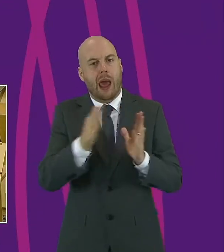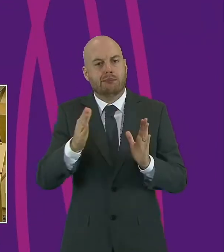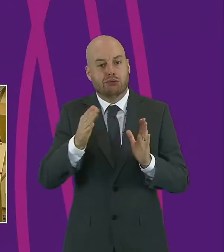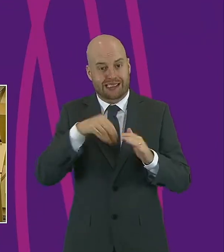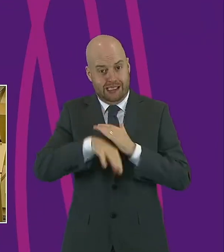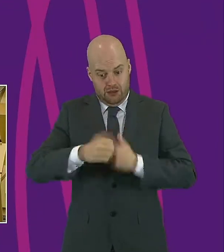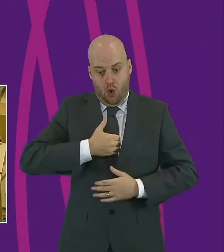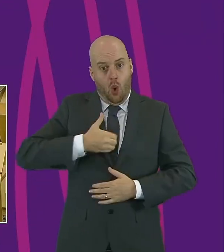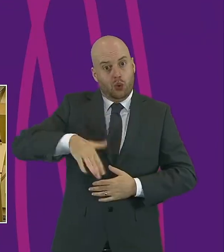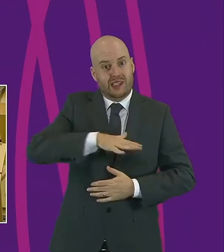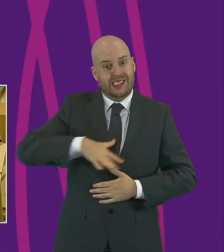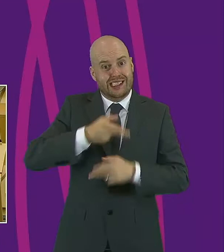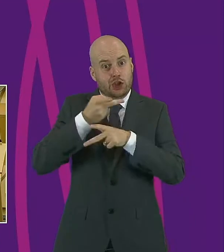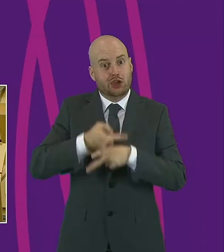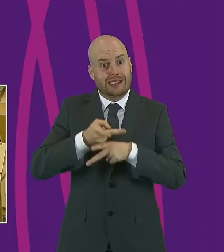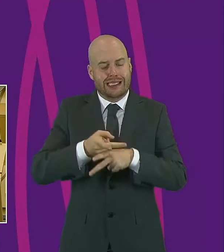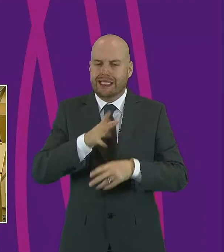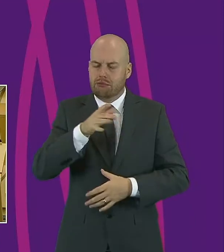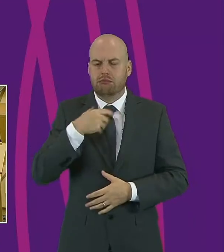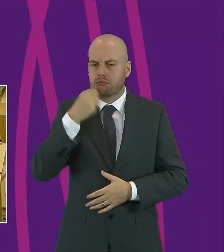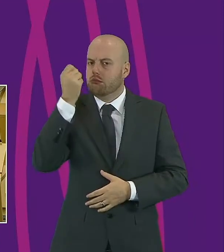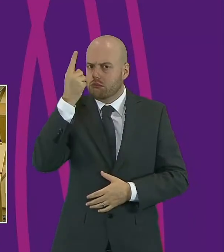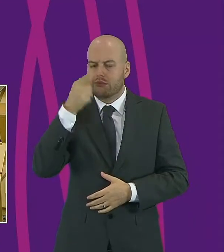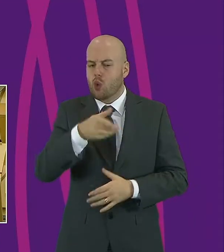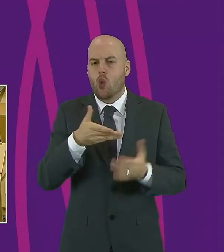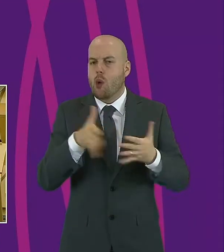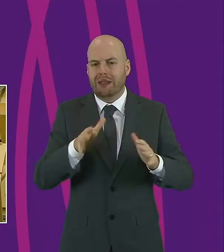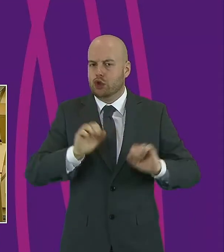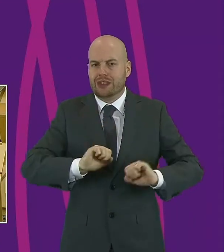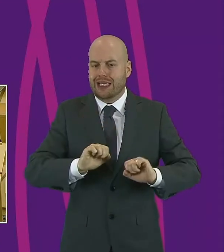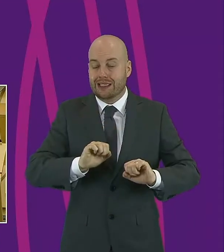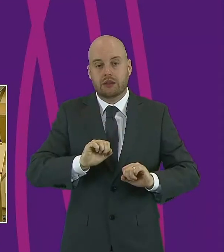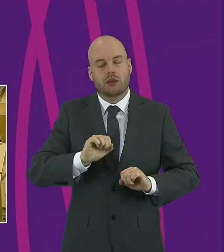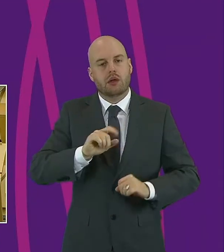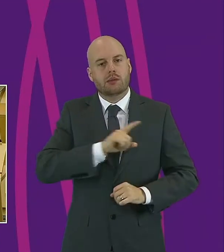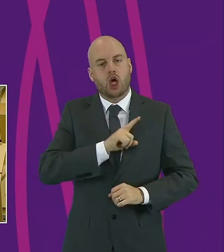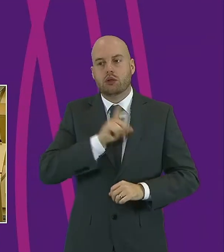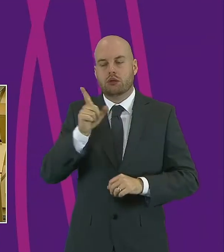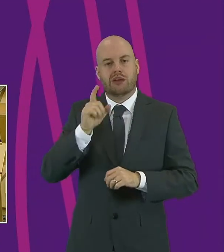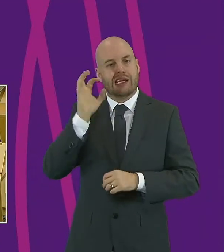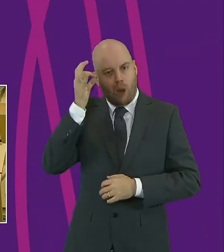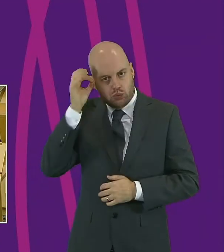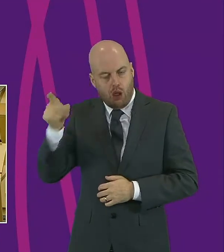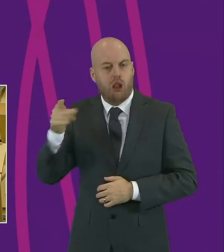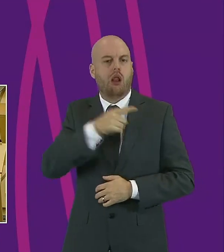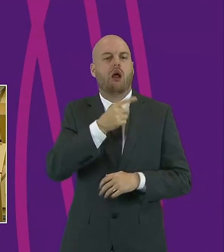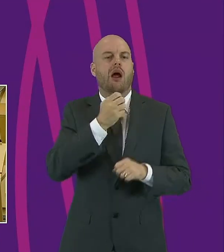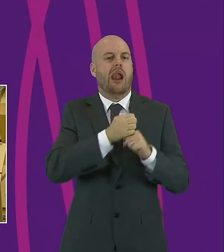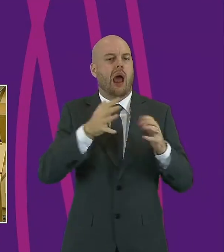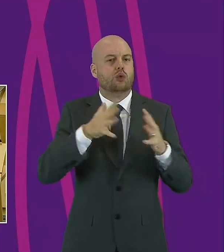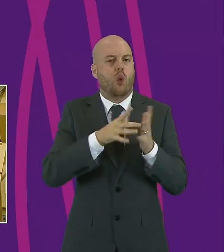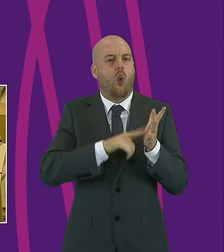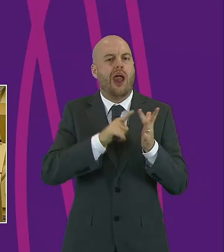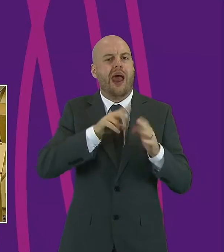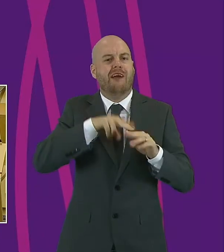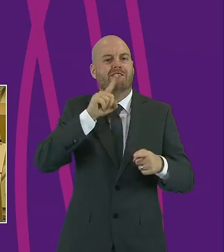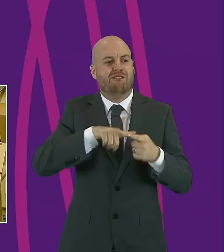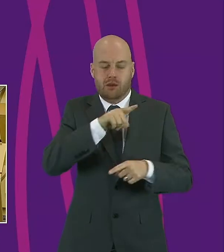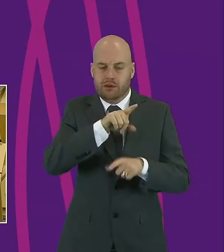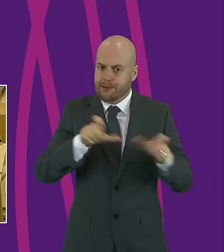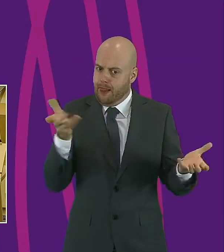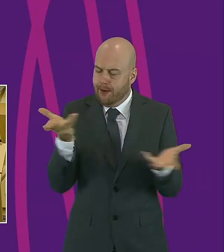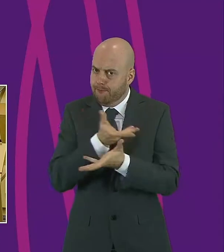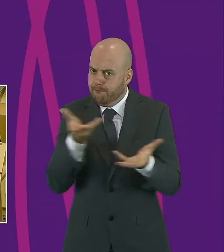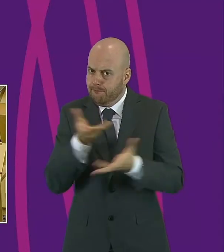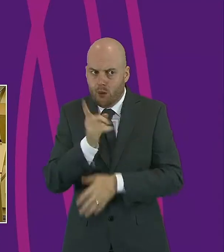I am concerned about, although I know the difficult situation that the Council and Glasgow Life is navigating. So I see the impact of this on my